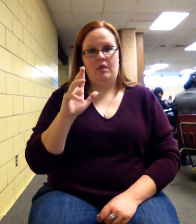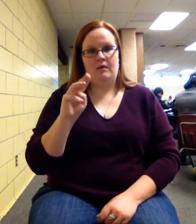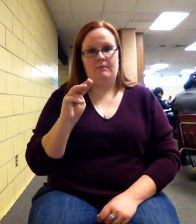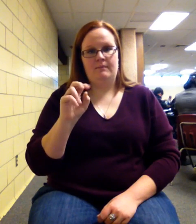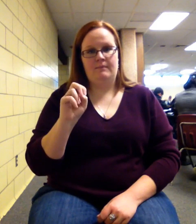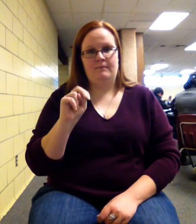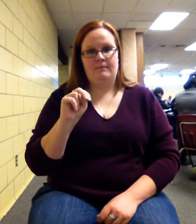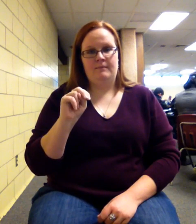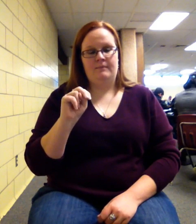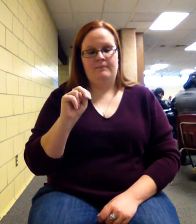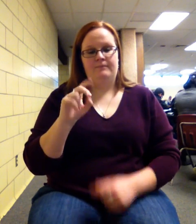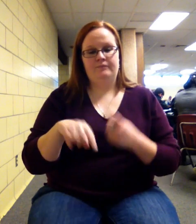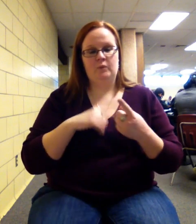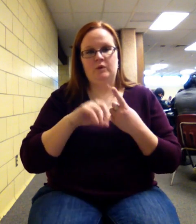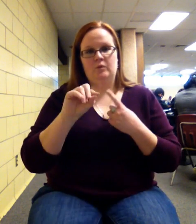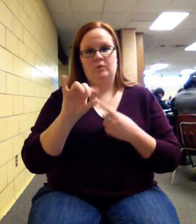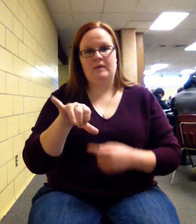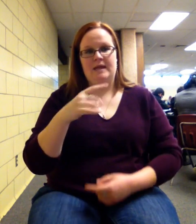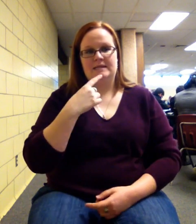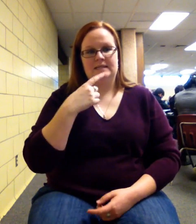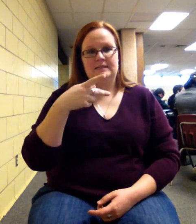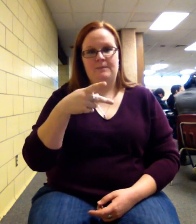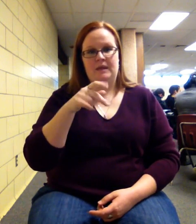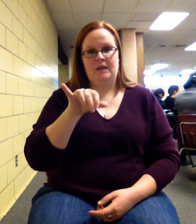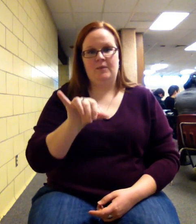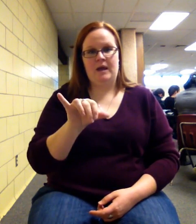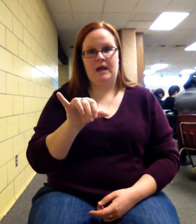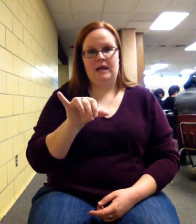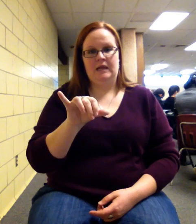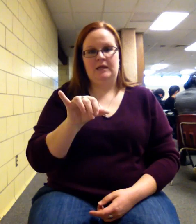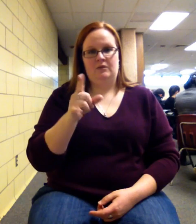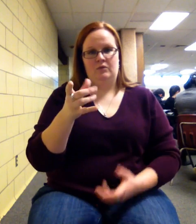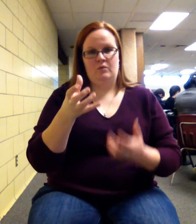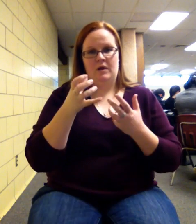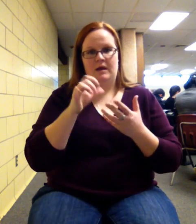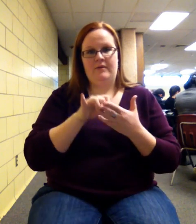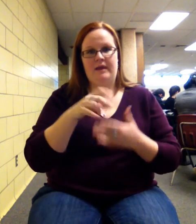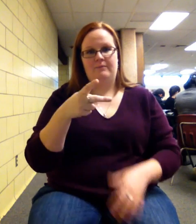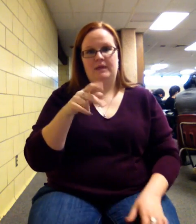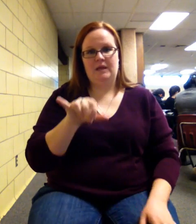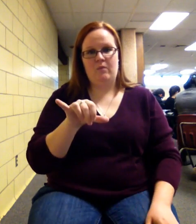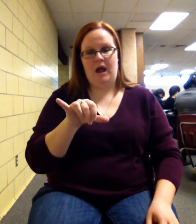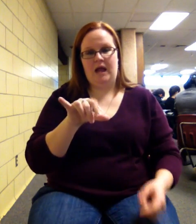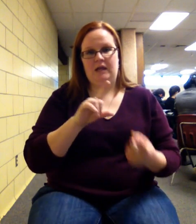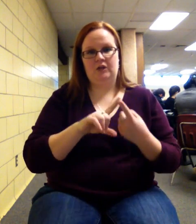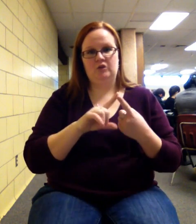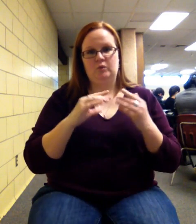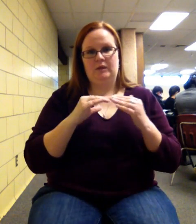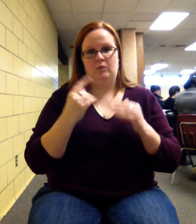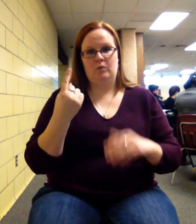When you do that, it's going to say PY. You want that PY to be a 1. If it's